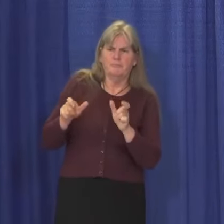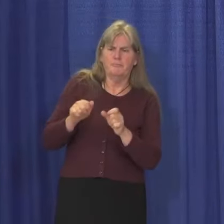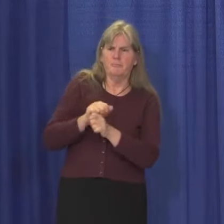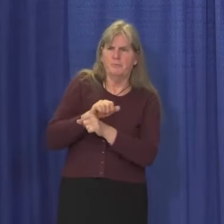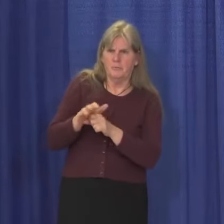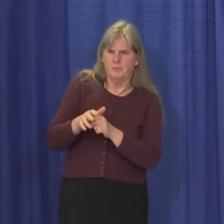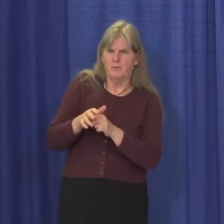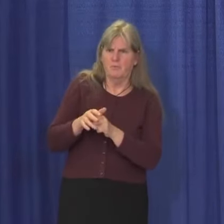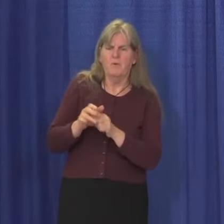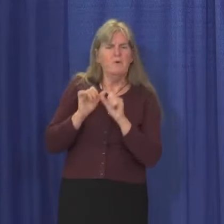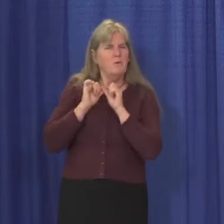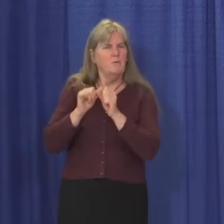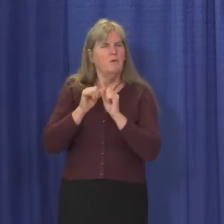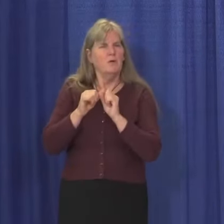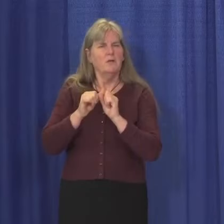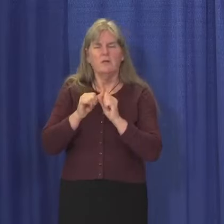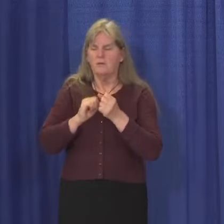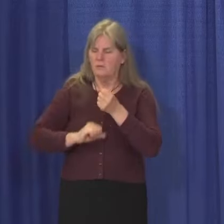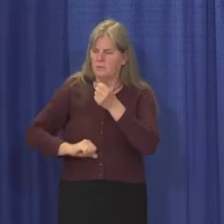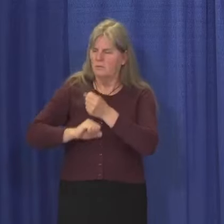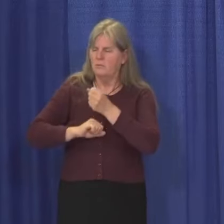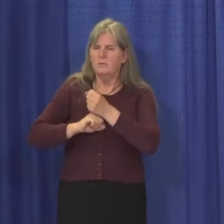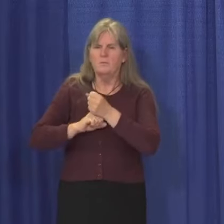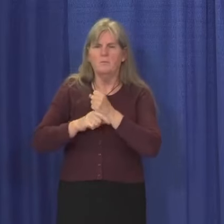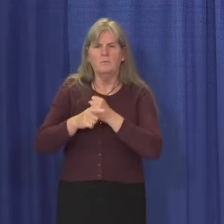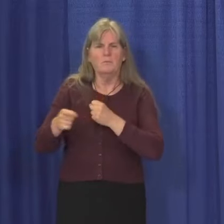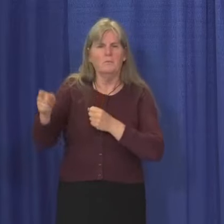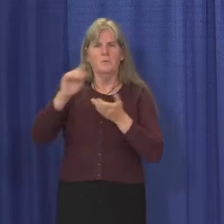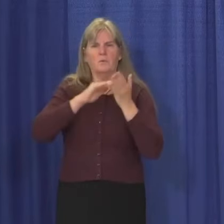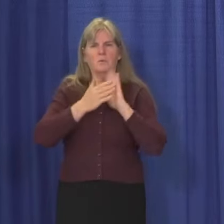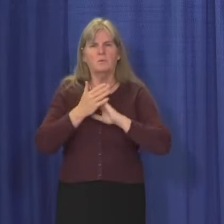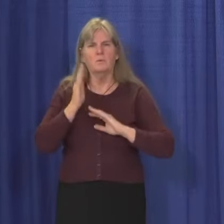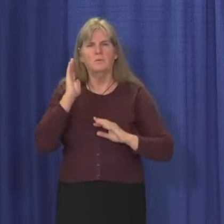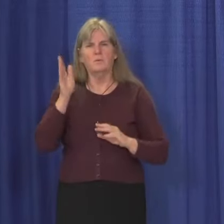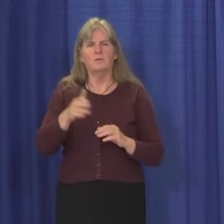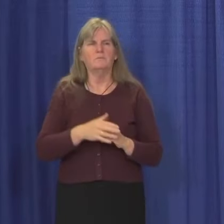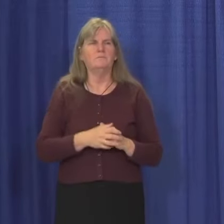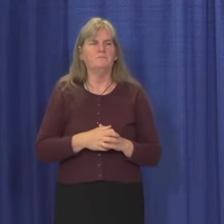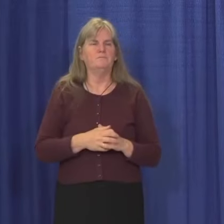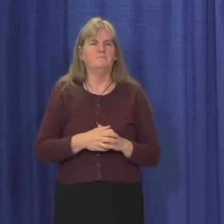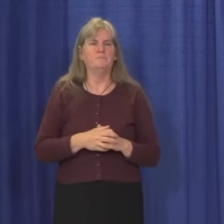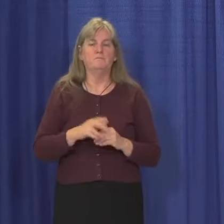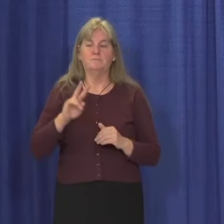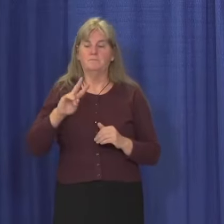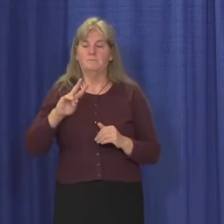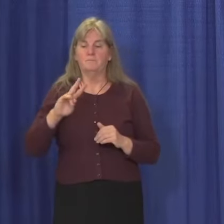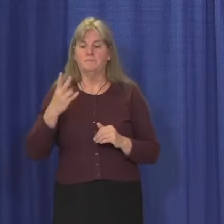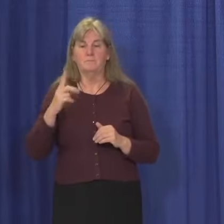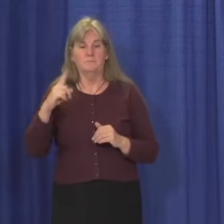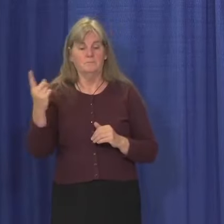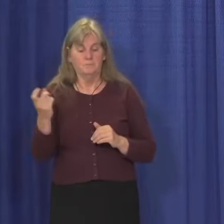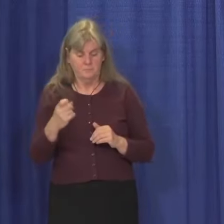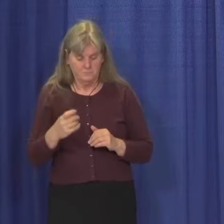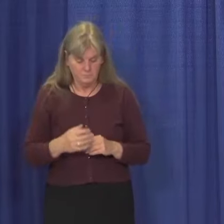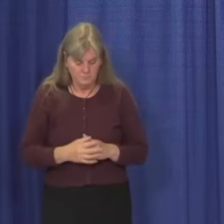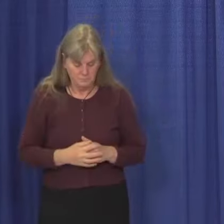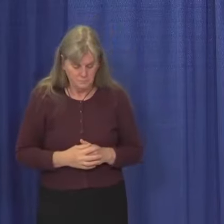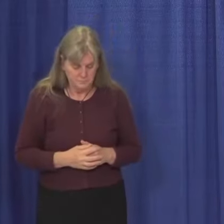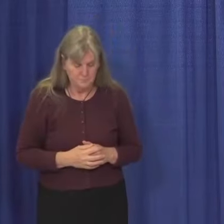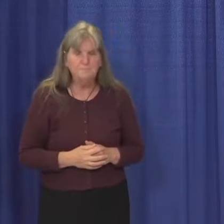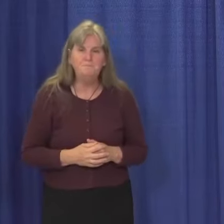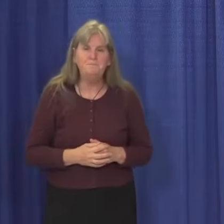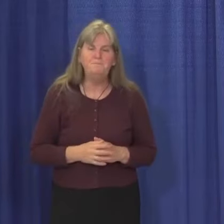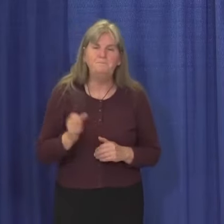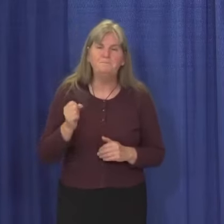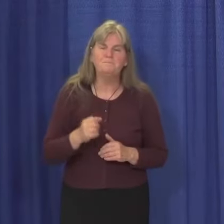for protecting them when there is a threat. Thank you. Do you have a second question, Julian? I